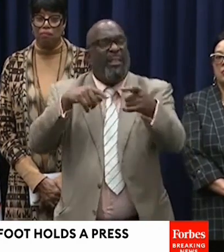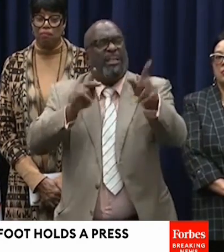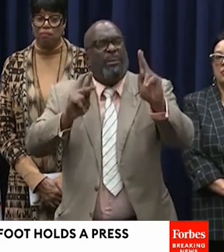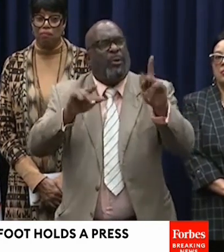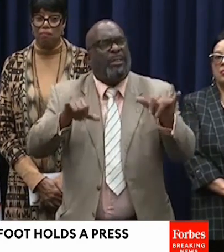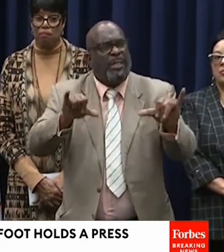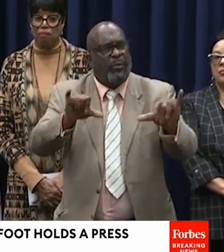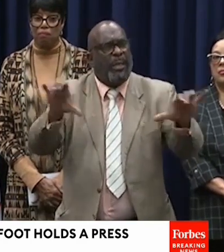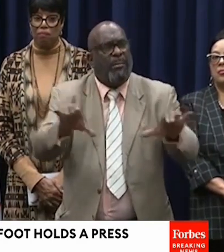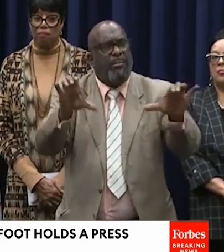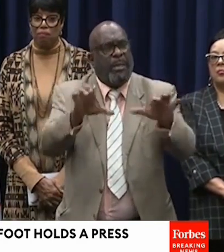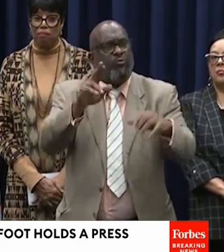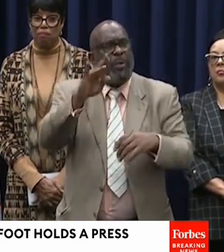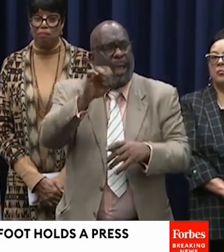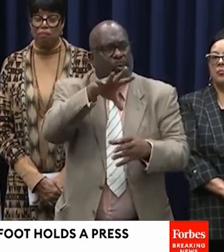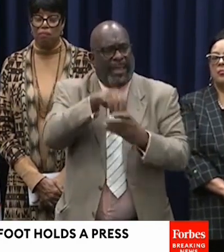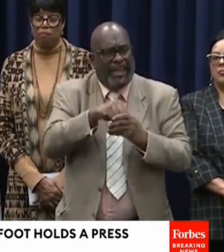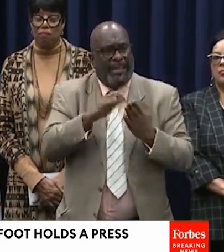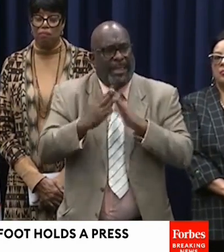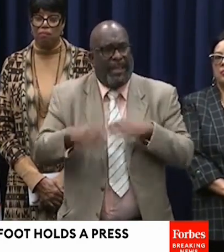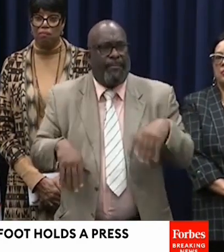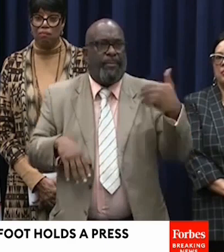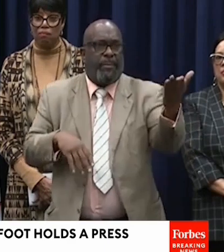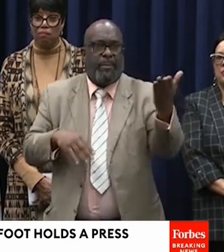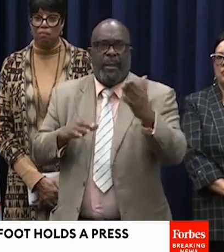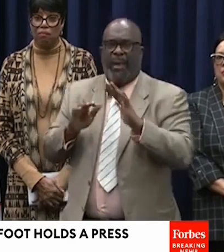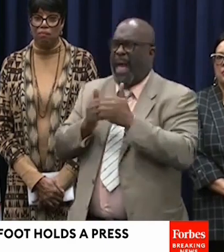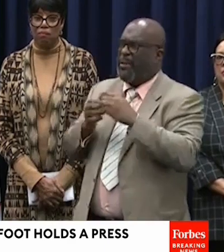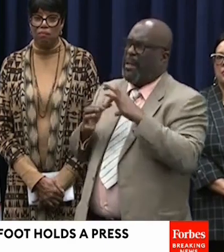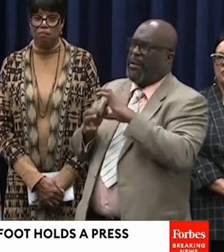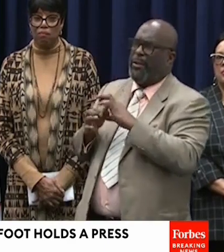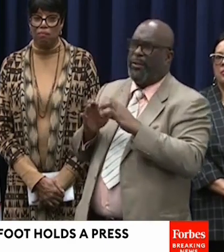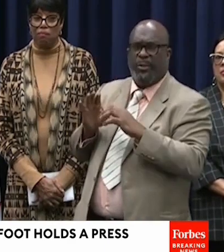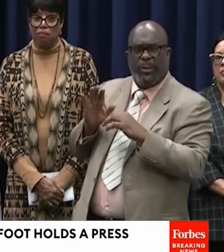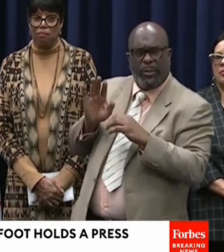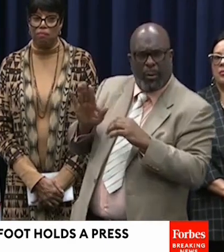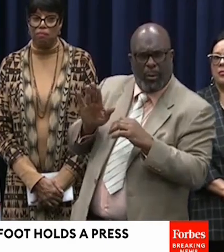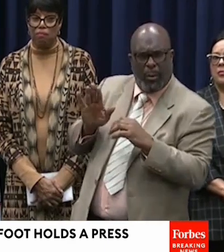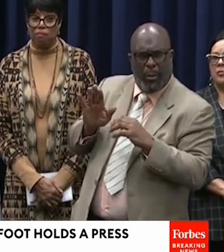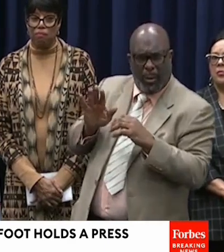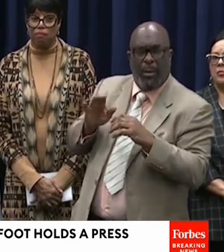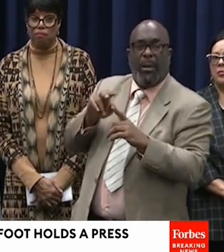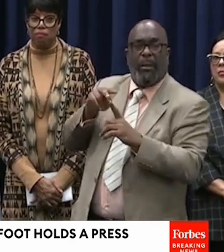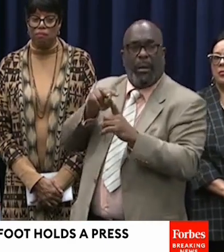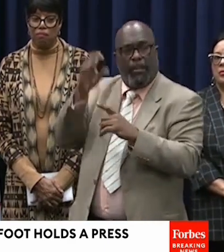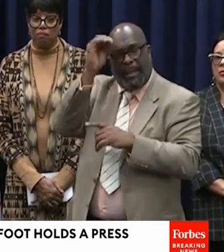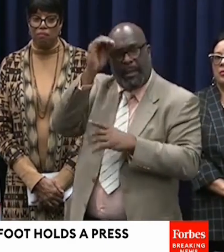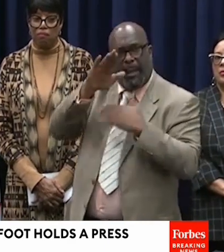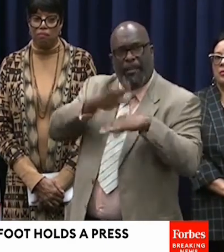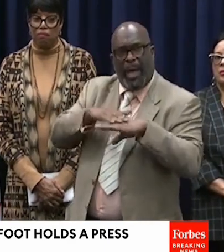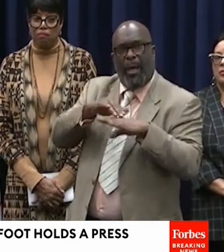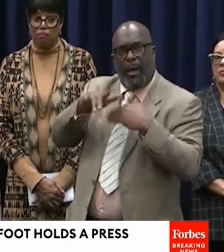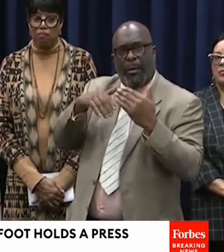in our city. And to follow up, how does that relate to your position on the Safety Act? Should it exist as it is now, or should Democrats look